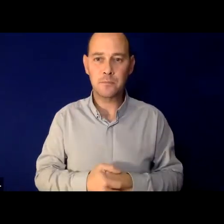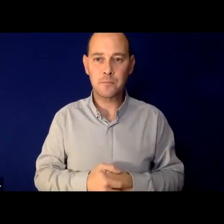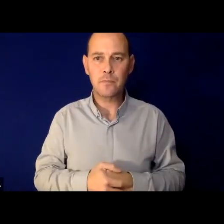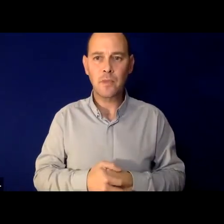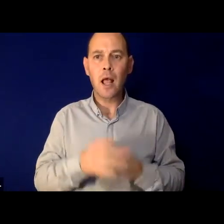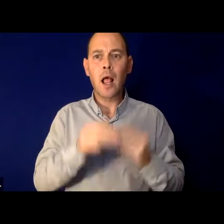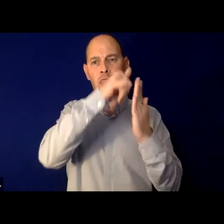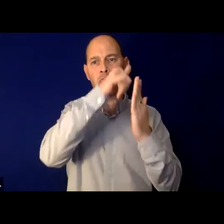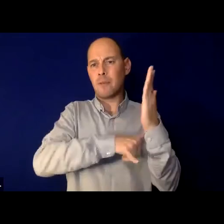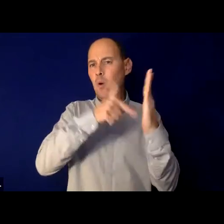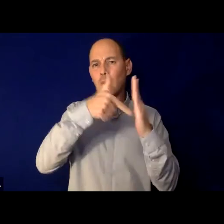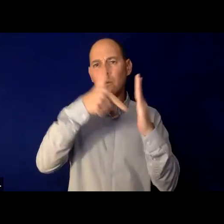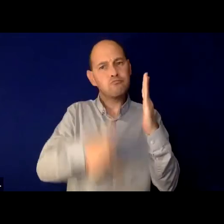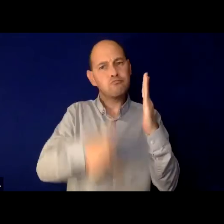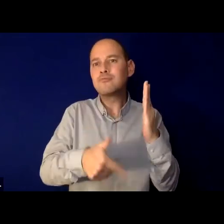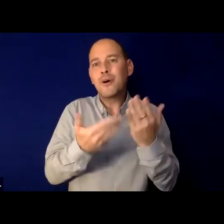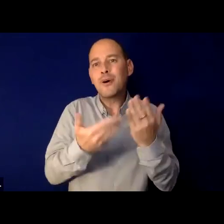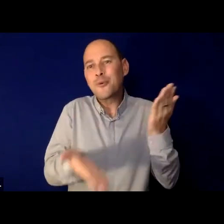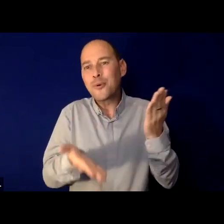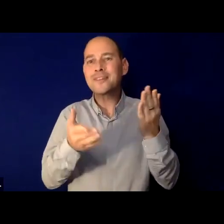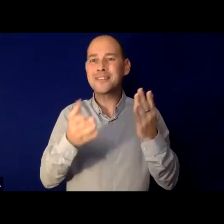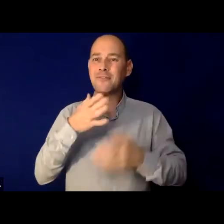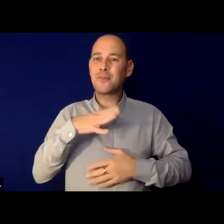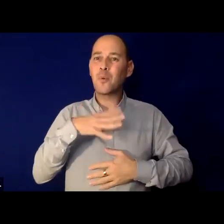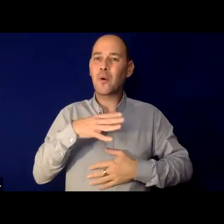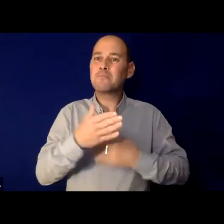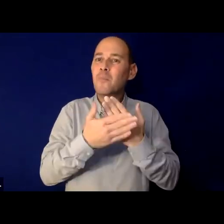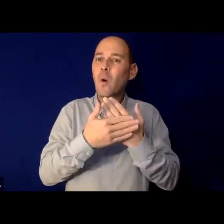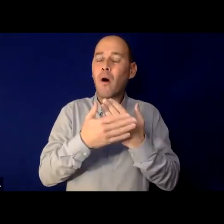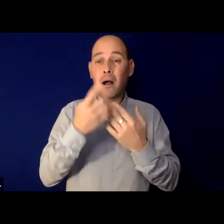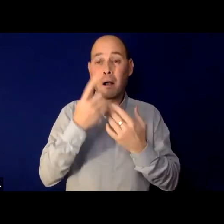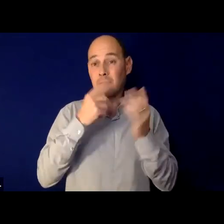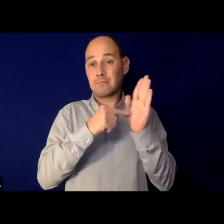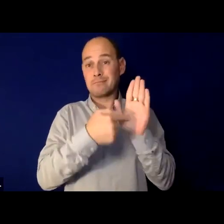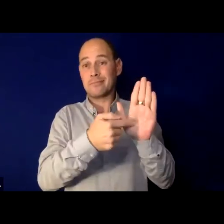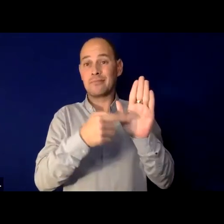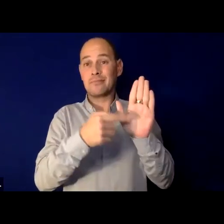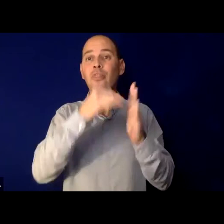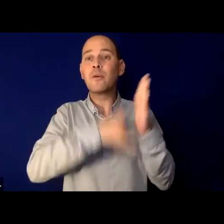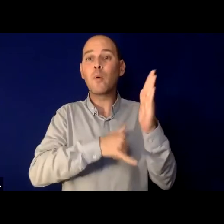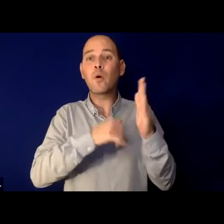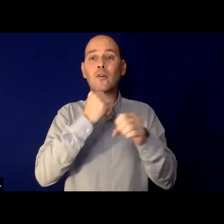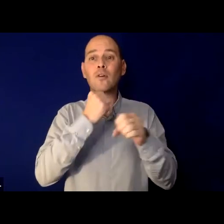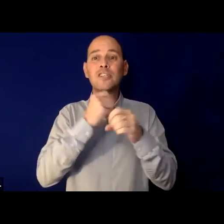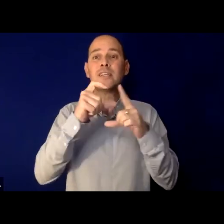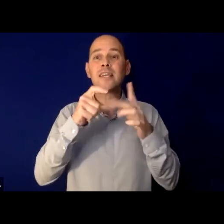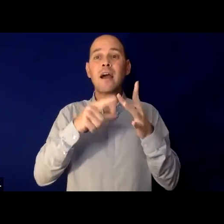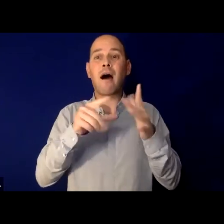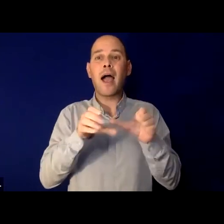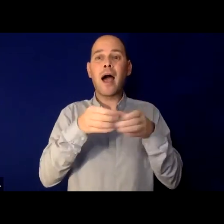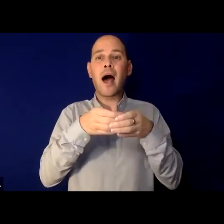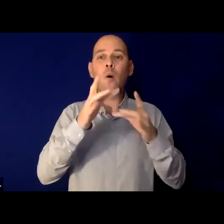you're interested in looking to this in further detail, the reports are available on the GDI Hub website and also on